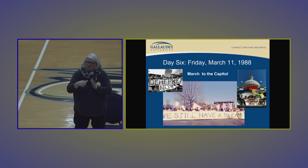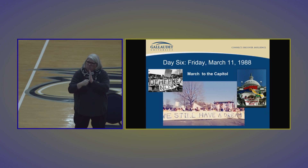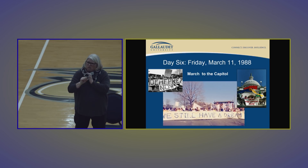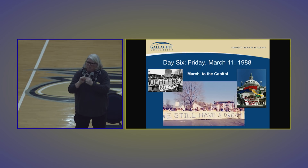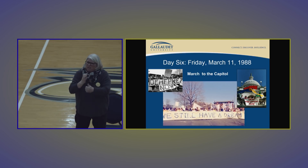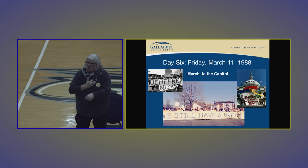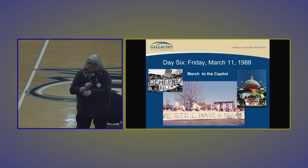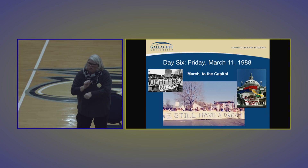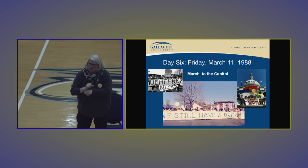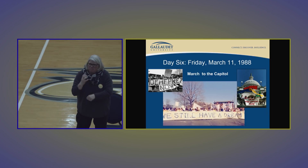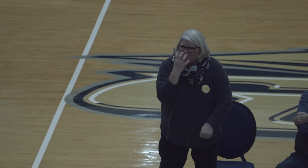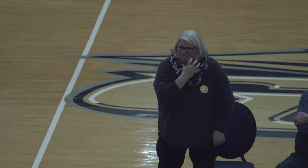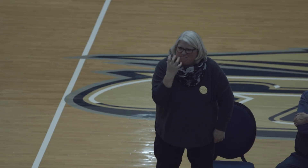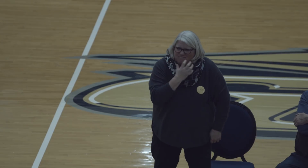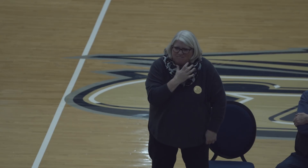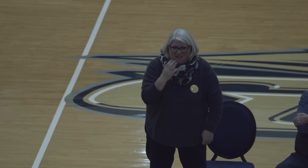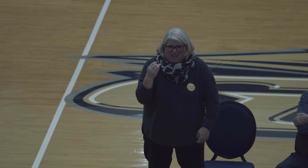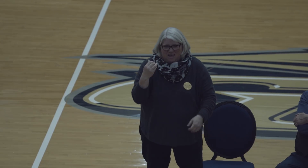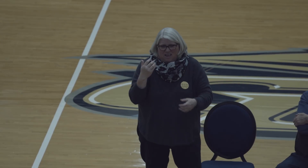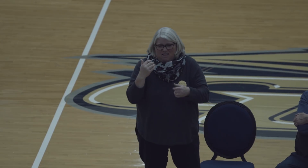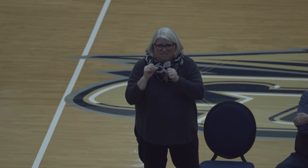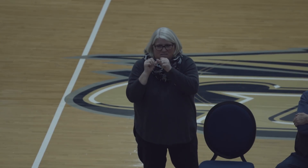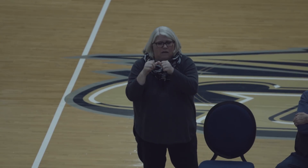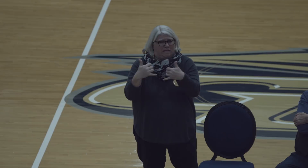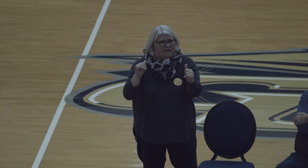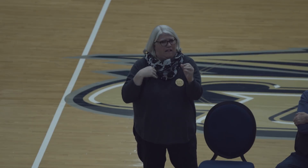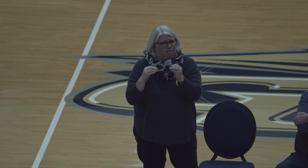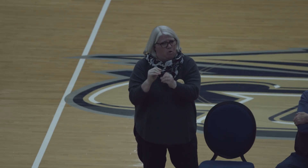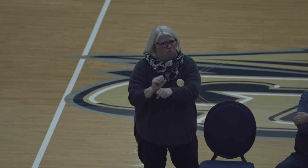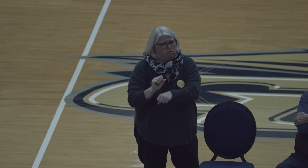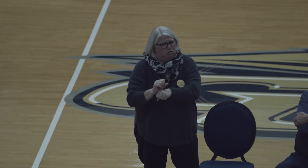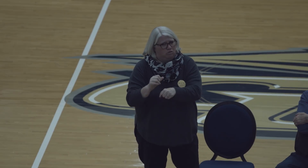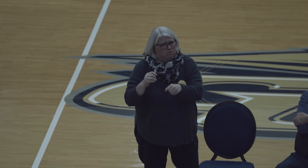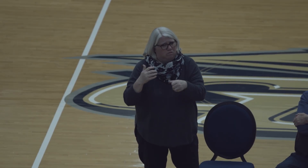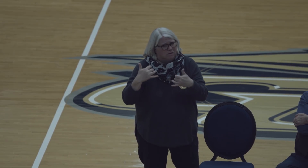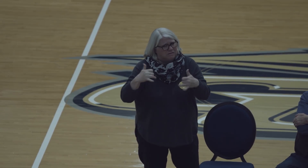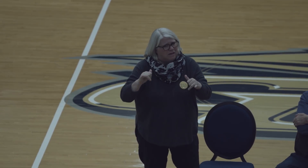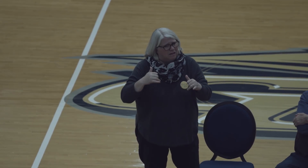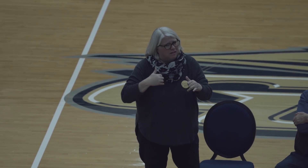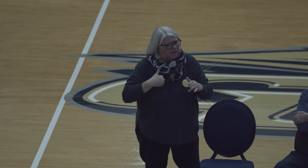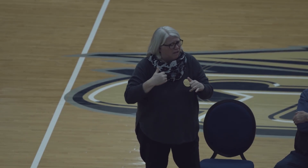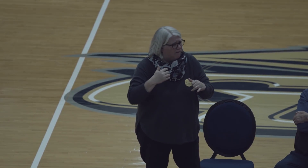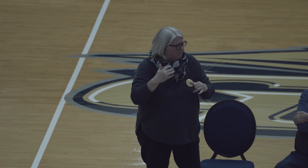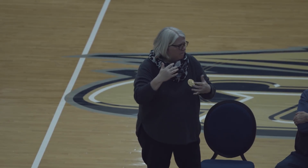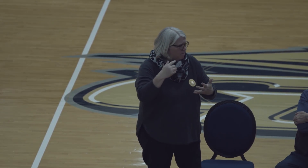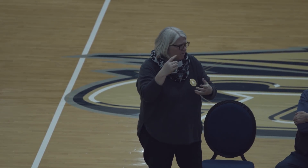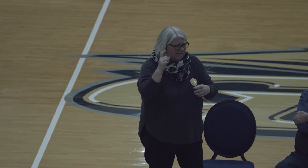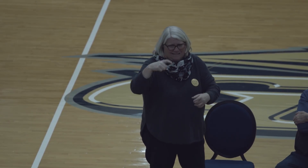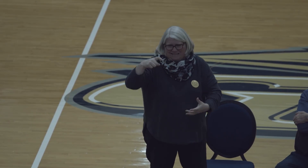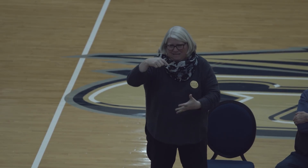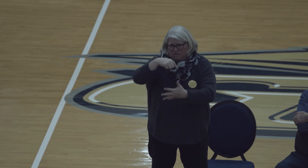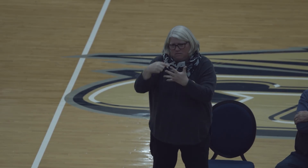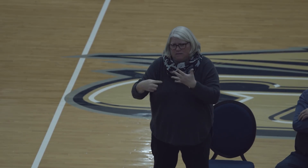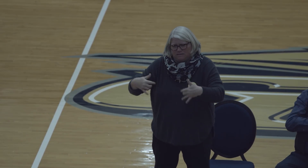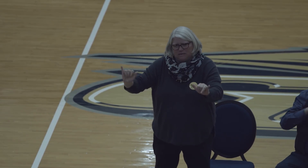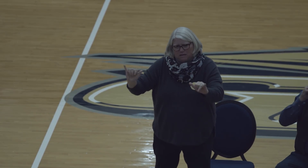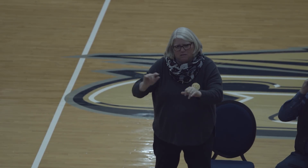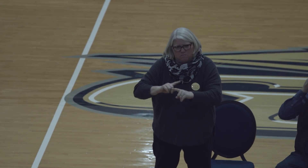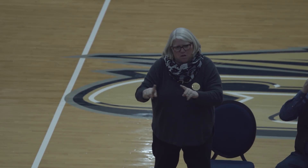Stunning. And so impressed with all of the work that we did and the work that persists. It still continues, that we're not done. We still have things